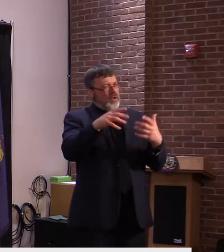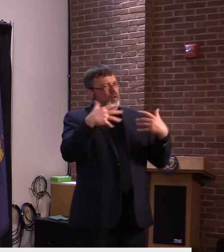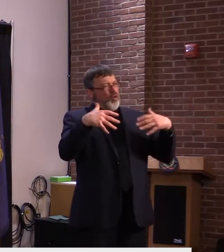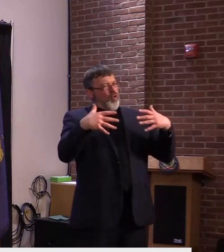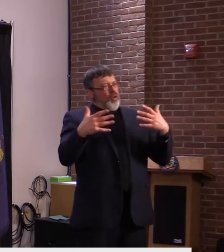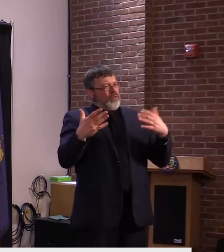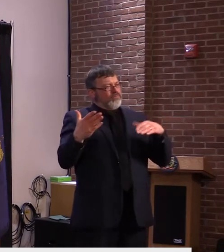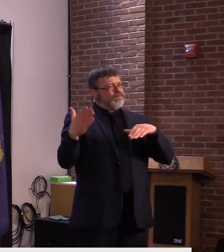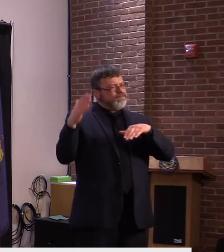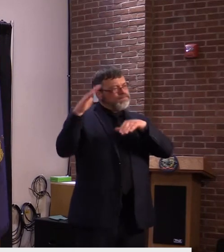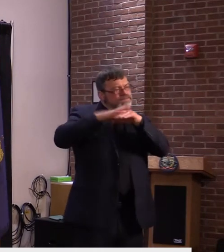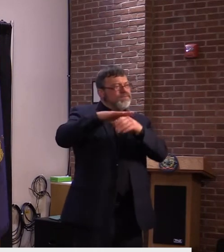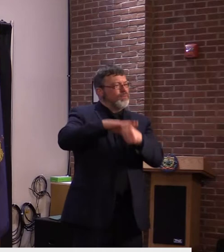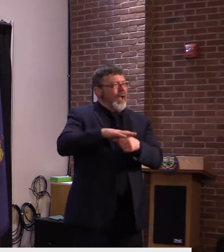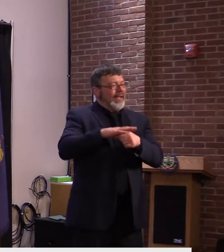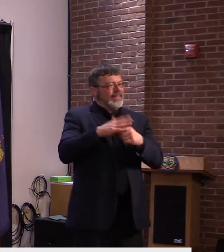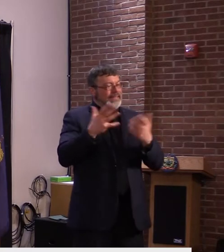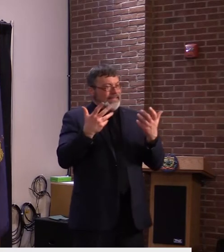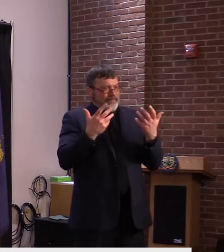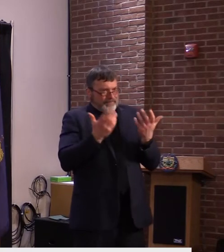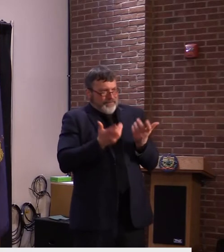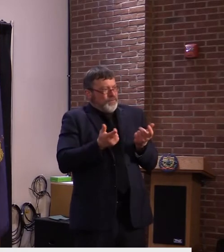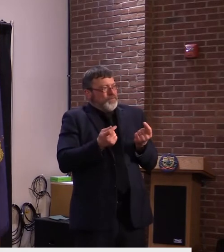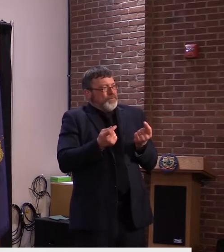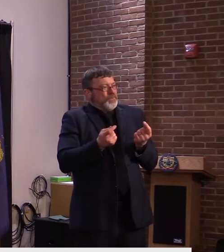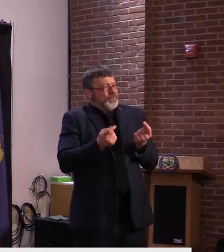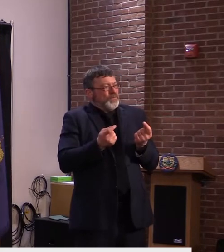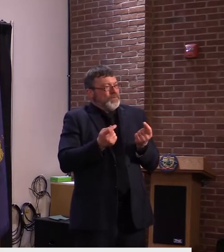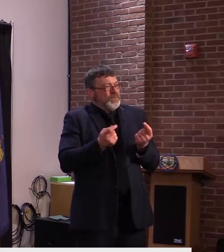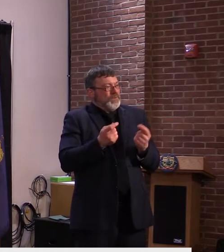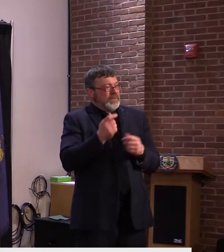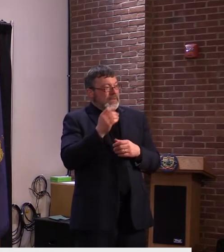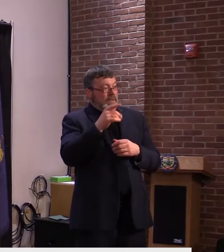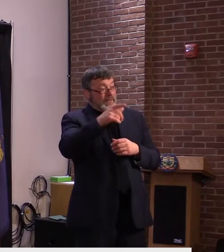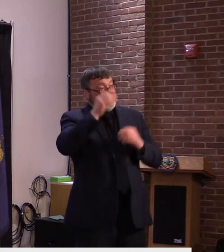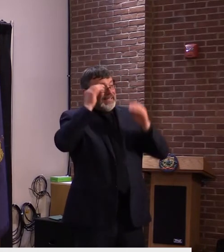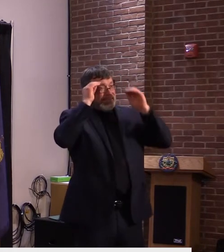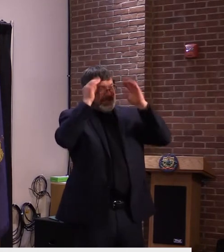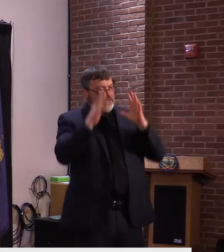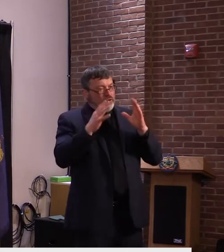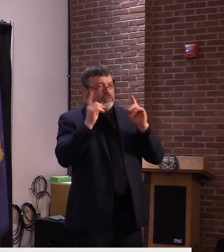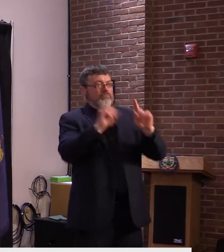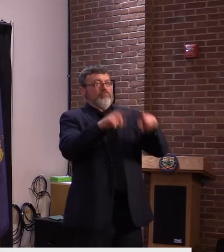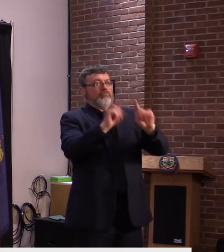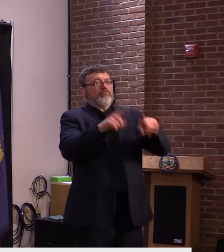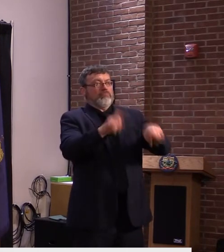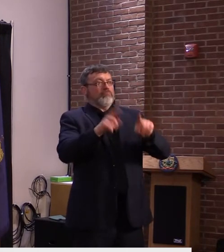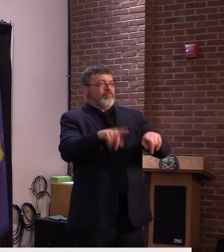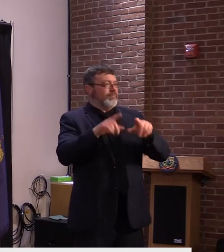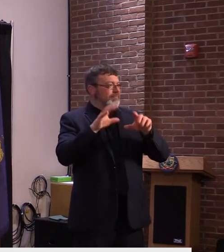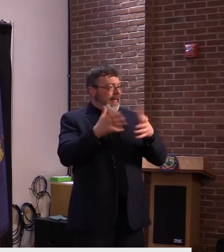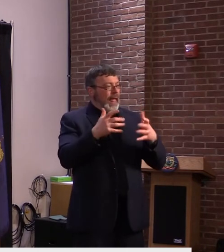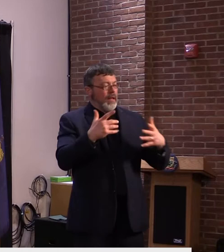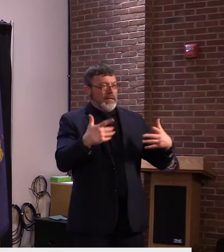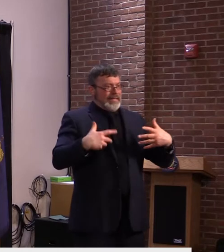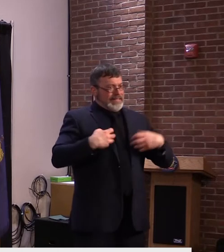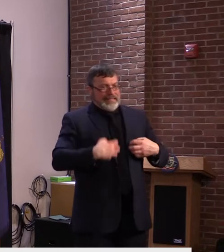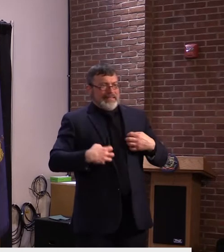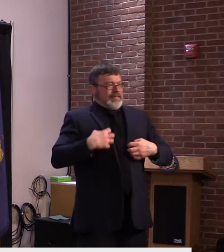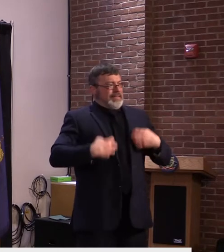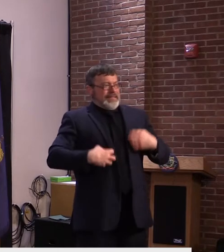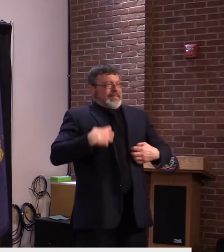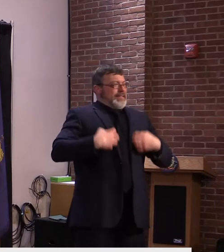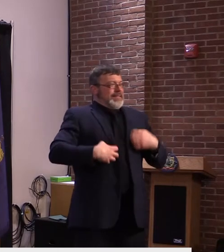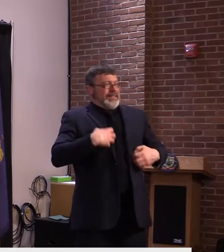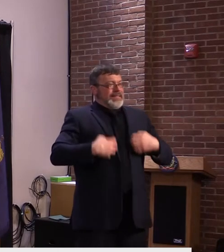other side of that. And every single day, our teachers are in the classroom trying to make students feel normal, and that's hard. That's a